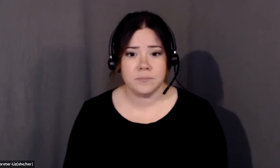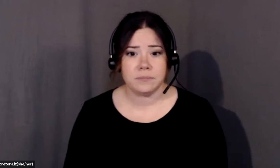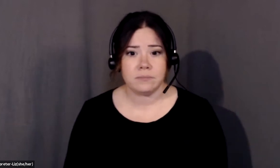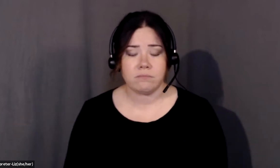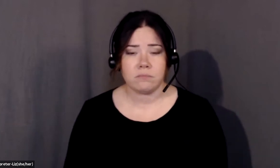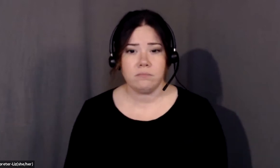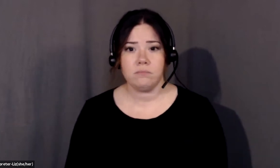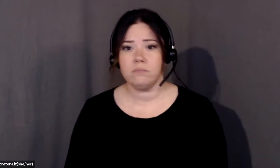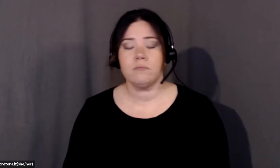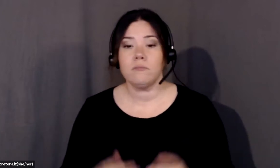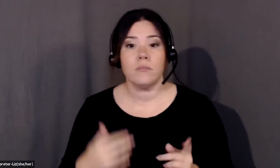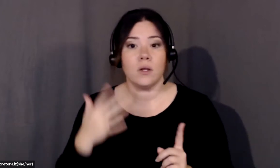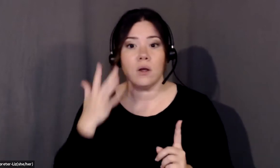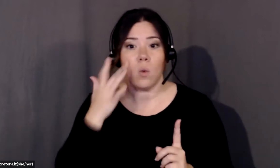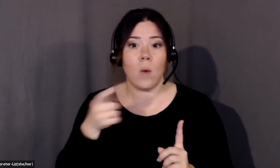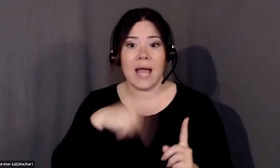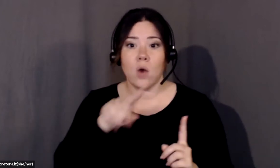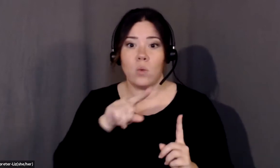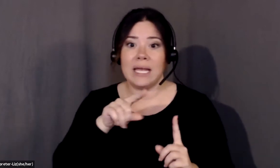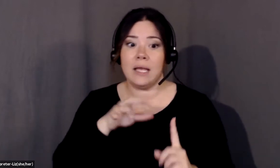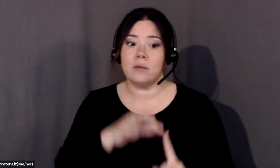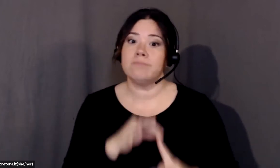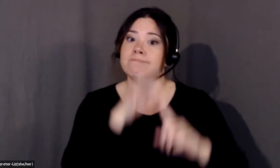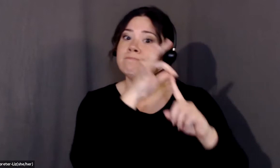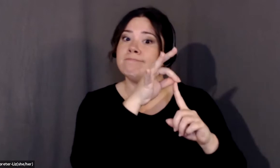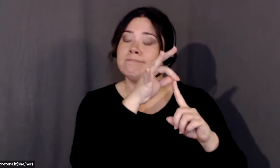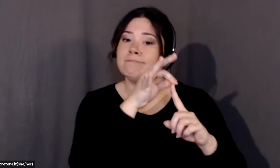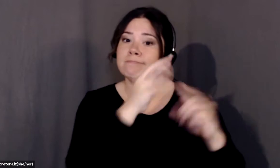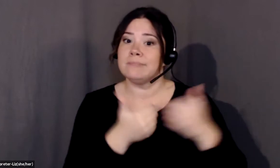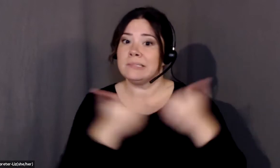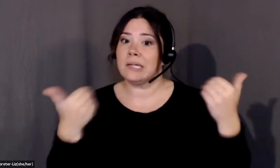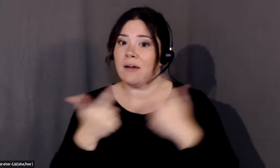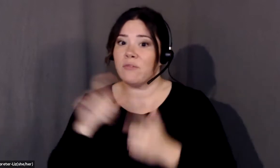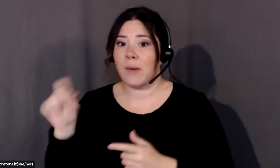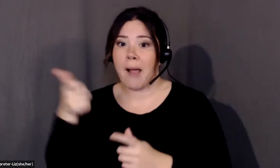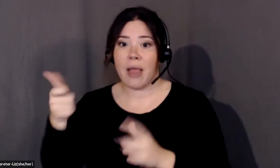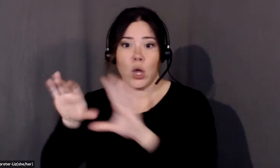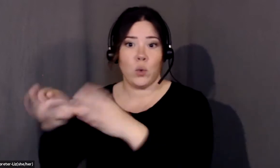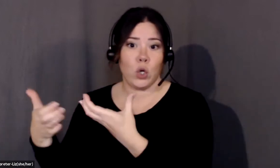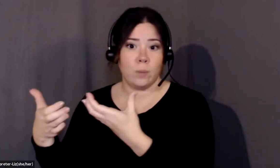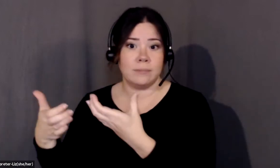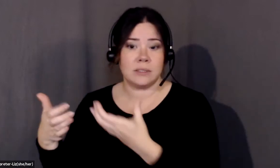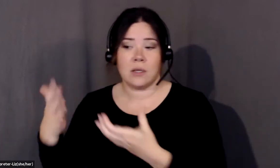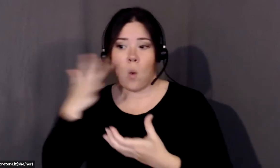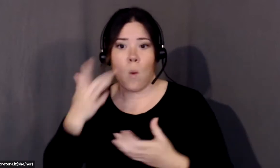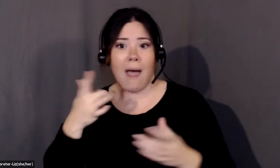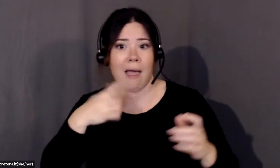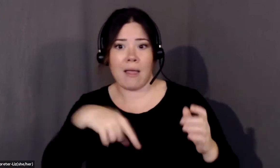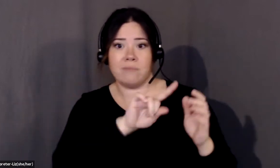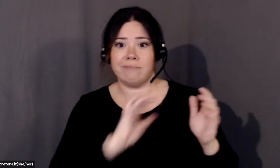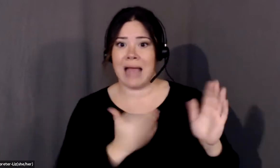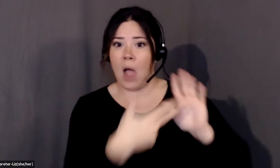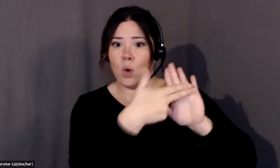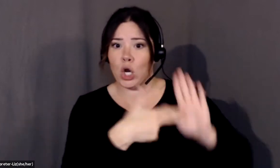What makes us stand out maybe from other groups that might make us unique in being able to do